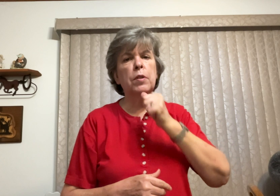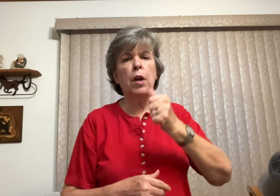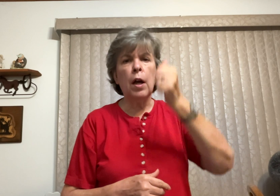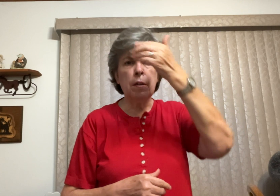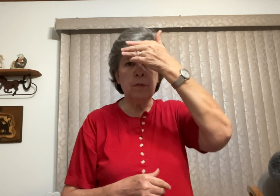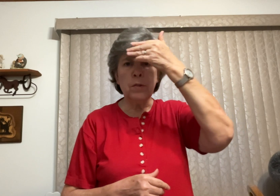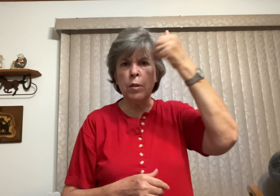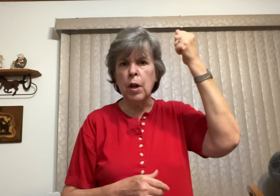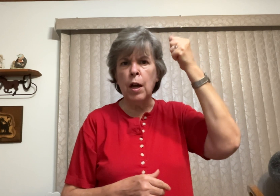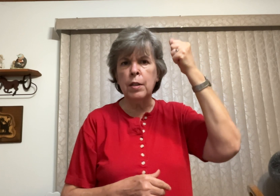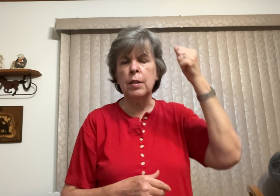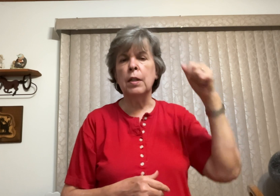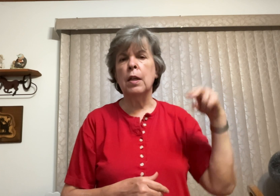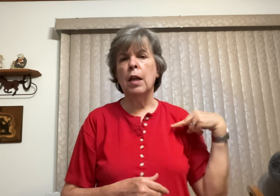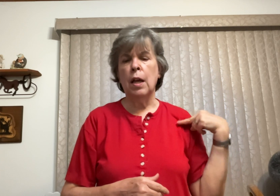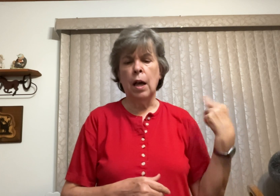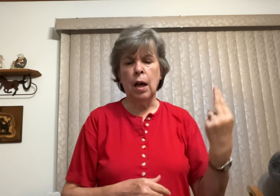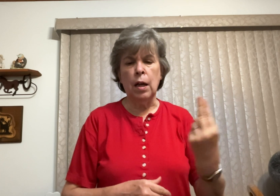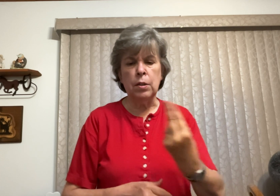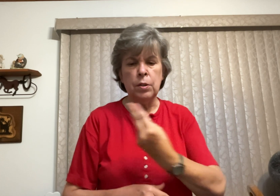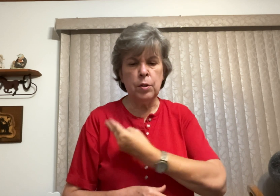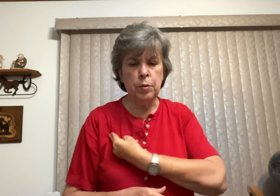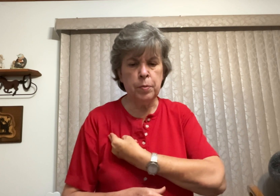not forgotten us.